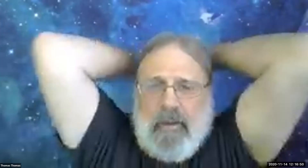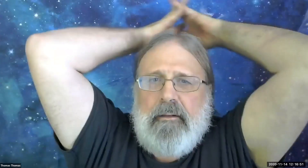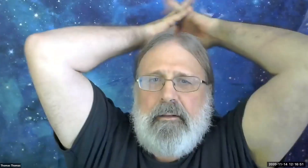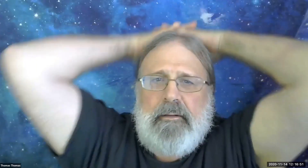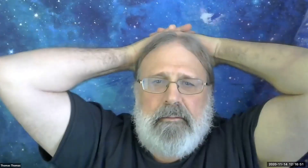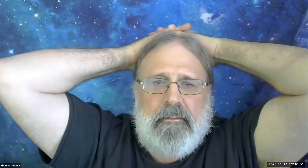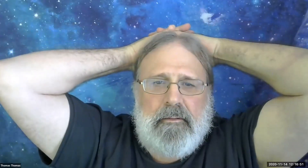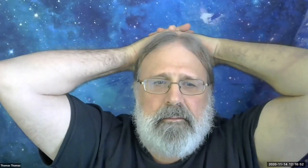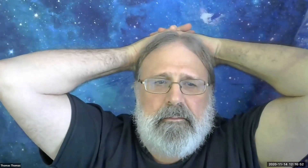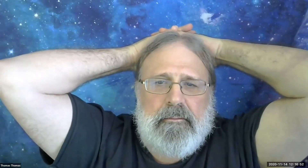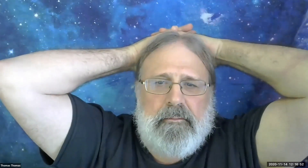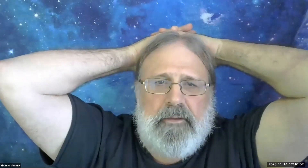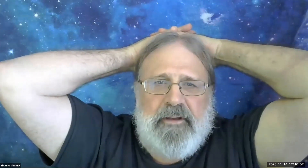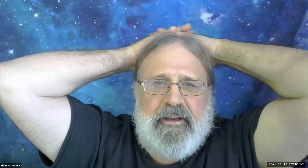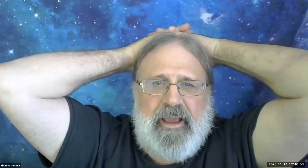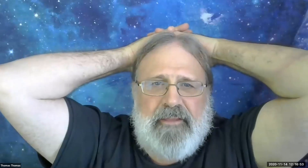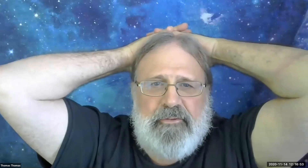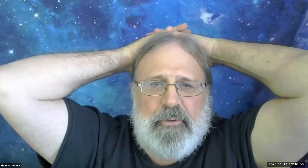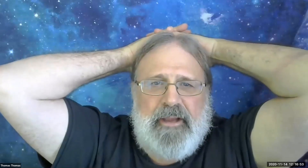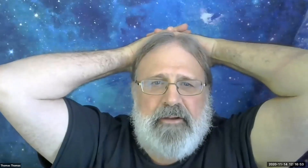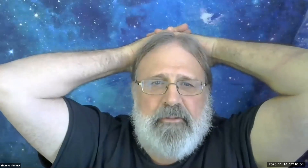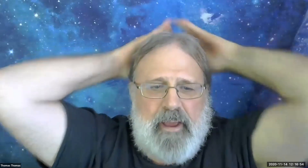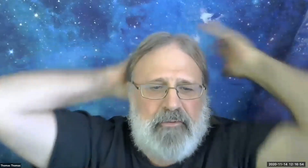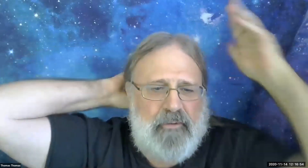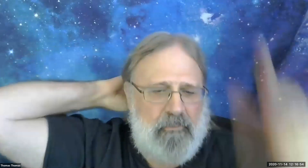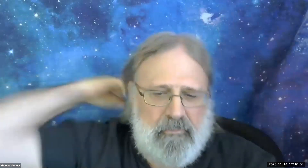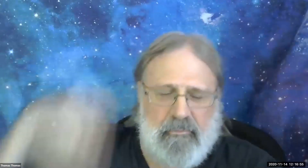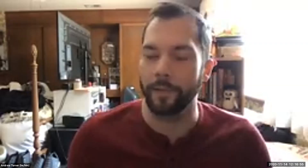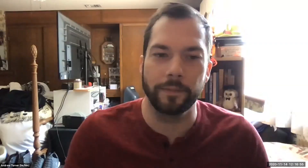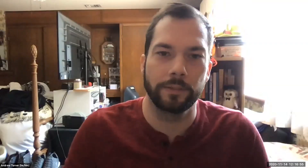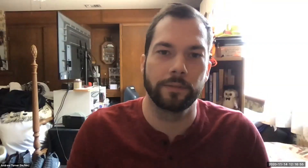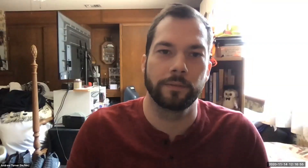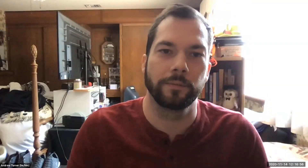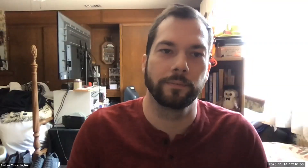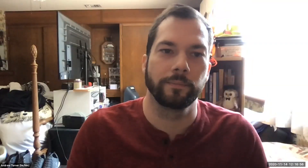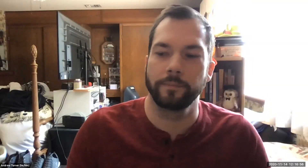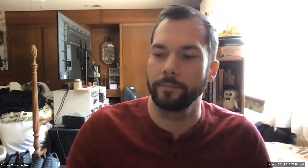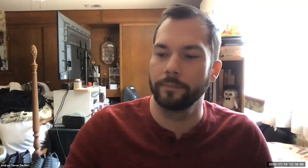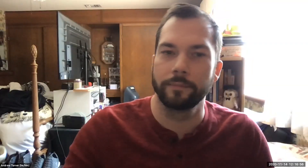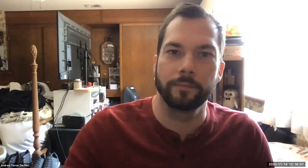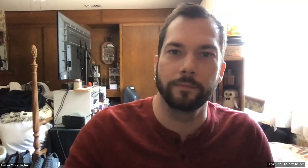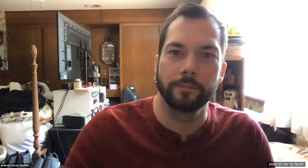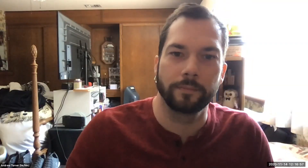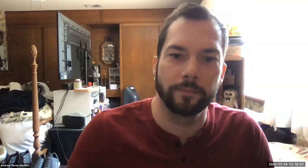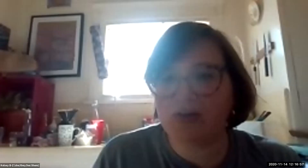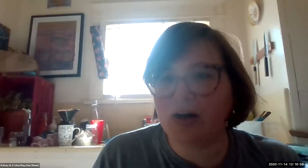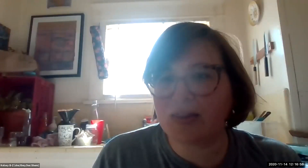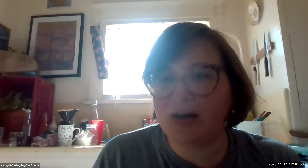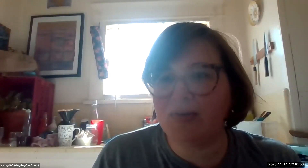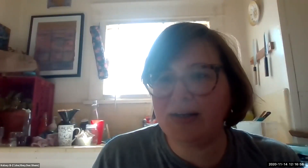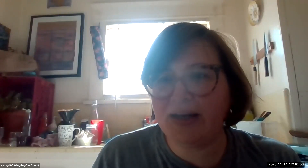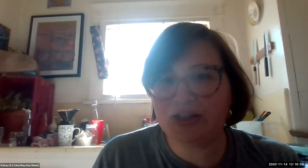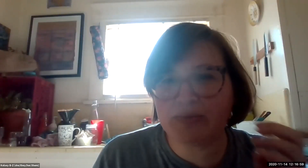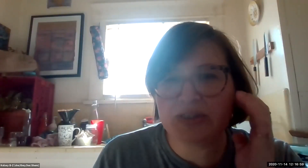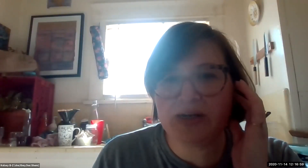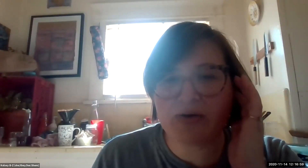Yeah. Mass. Okay. Listening to Thanks. Kathy is related to Mass, though. Yeah. Andrew, I put one in the chat for you. I